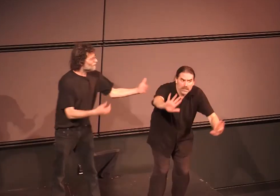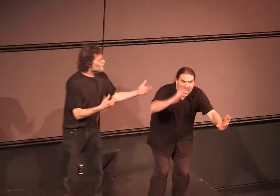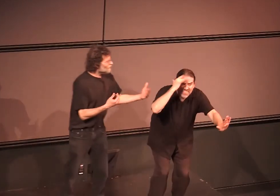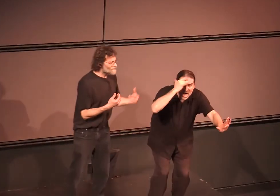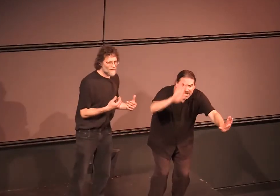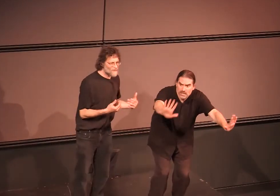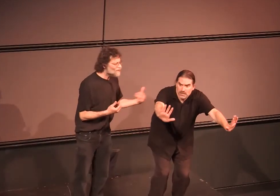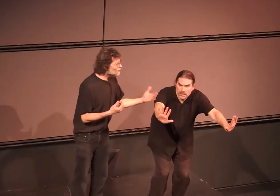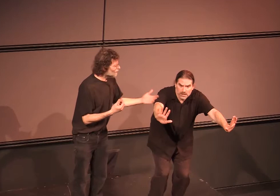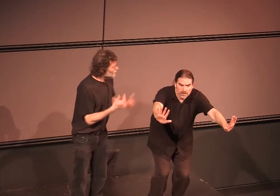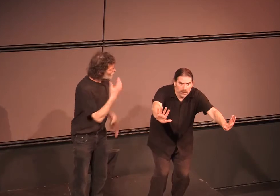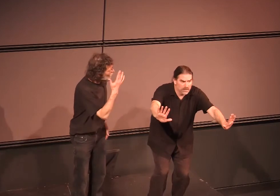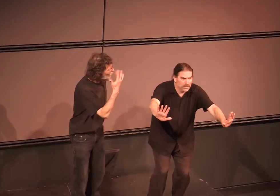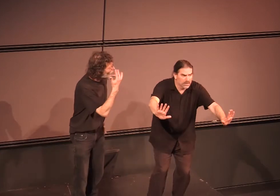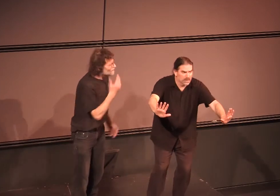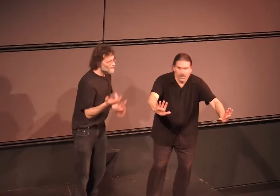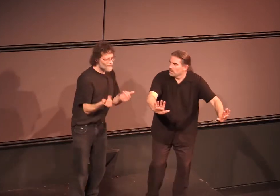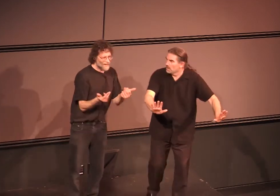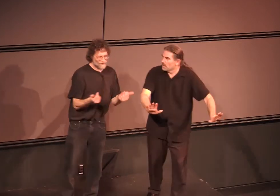It's a theory. Why are they laughing?